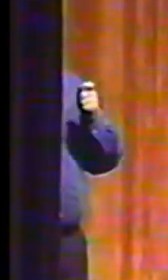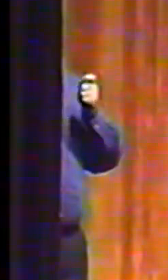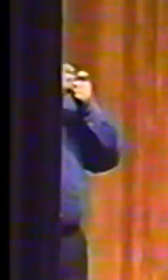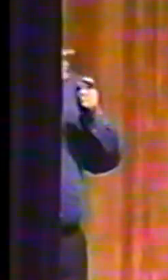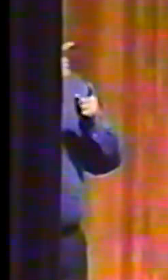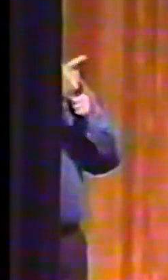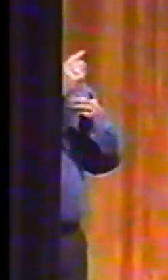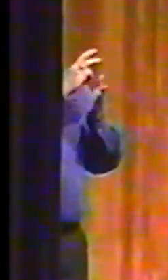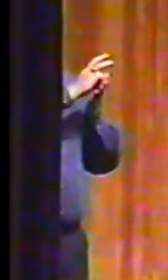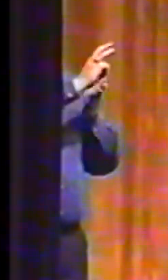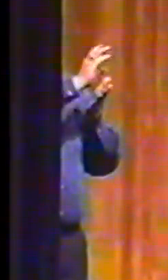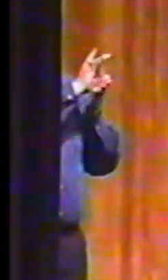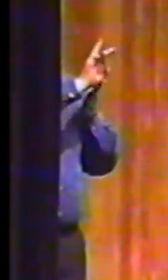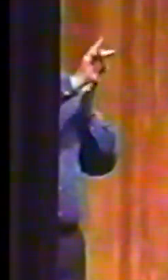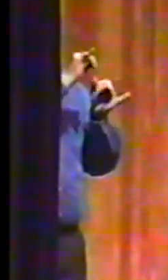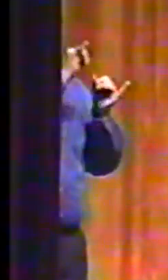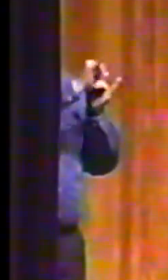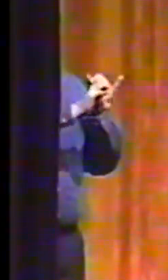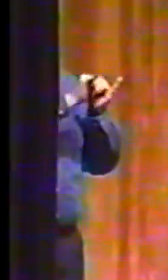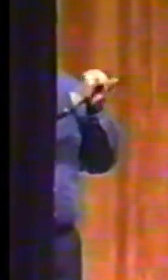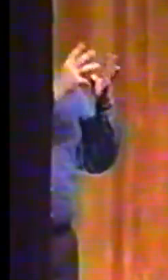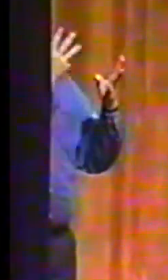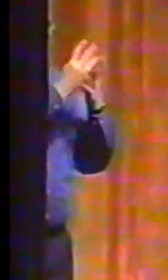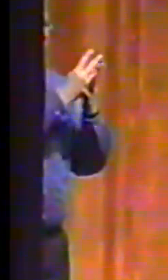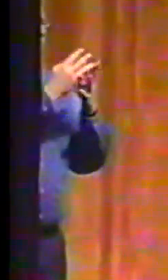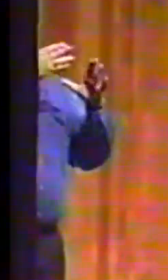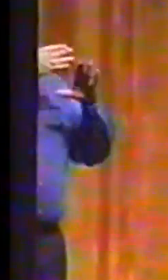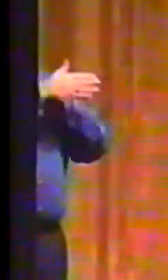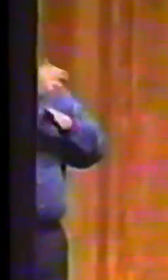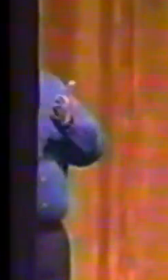She spent about 6 to 8 weeks in jail after she was granted asylum